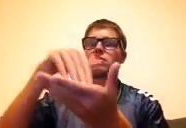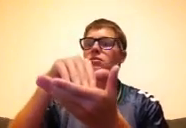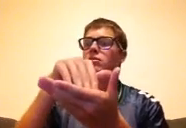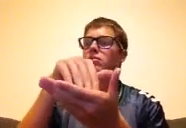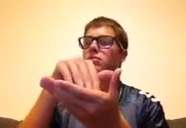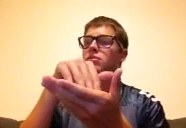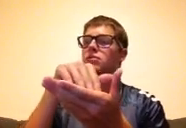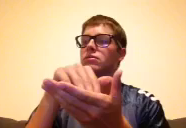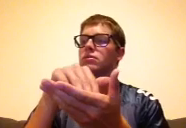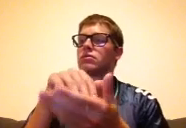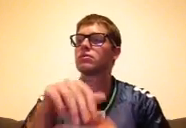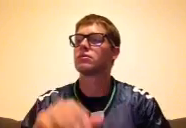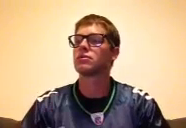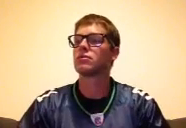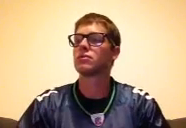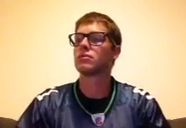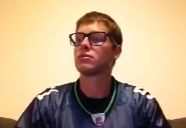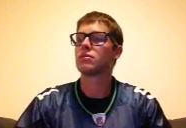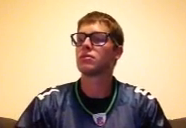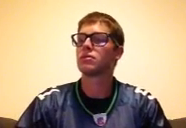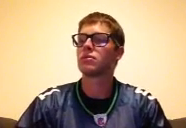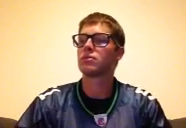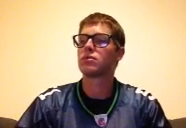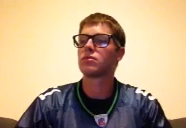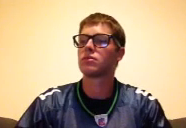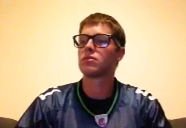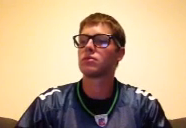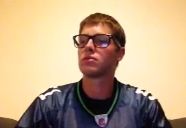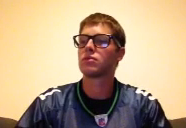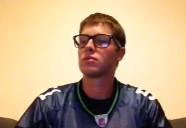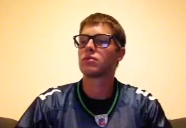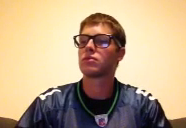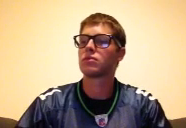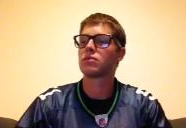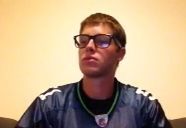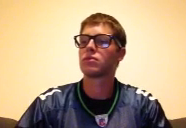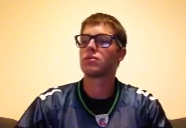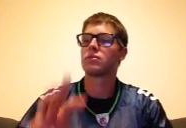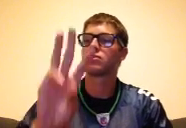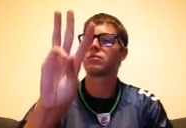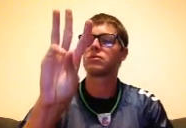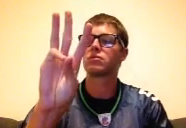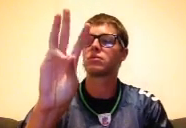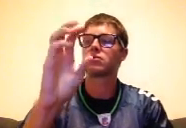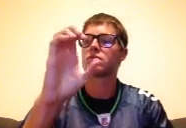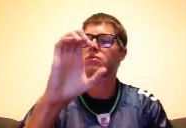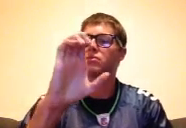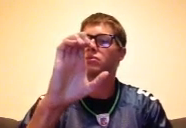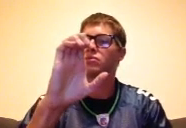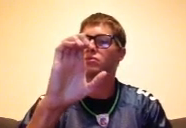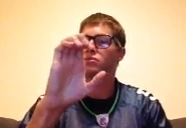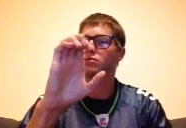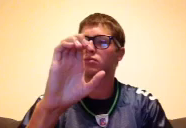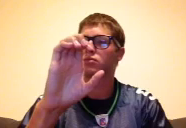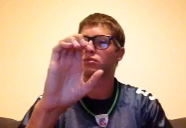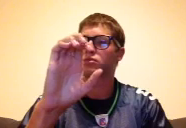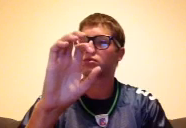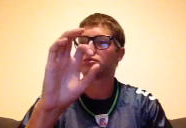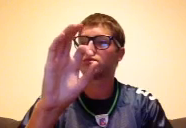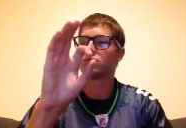Thanks, guys. Got back telling the cone. You know that side with the one ref holding up his arms, touchdown, the other referee saying, no, it's